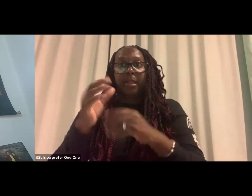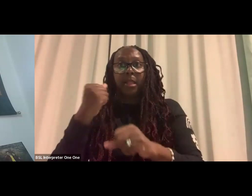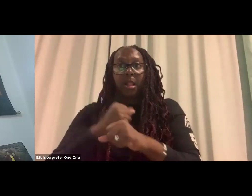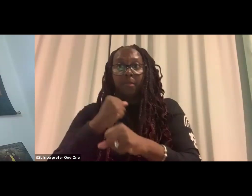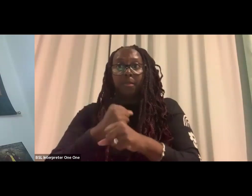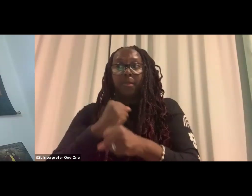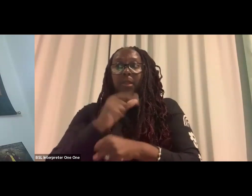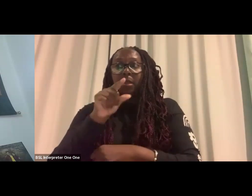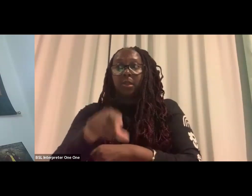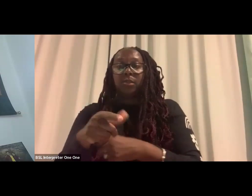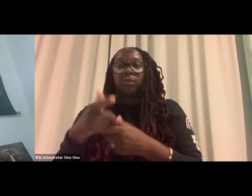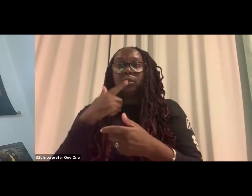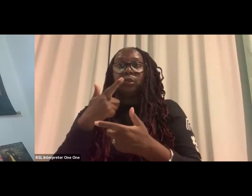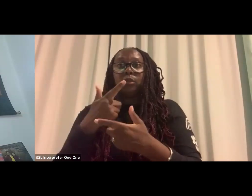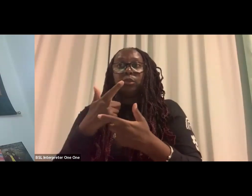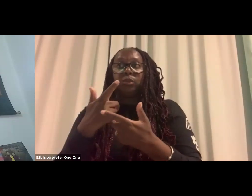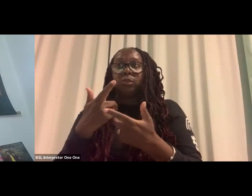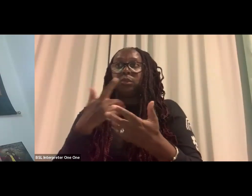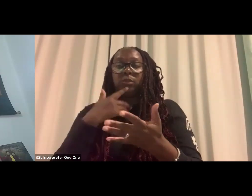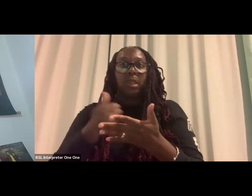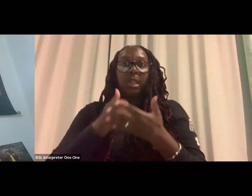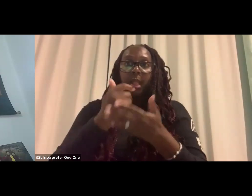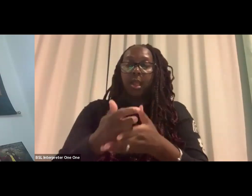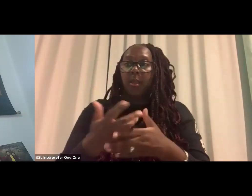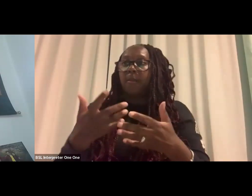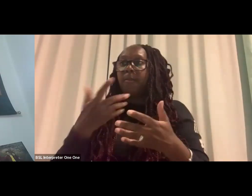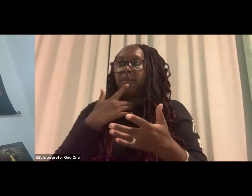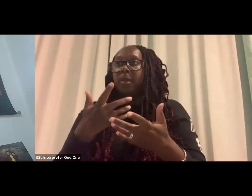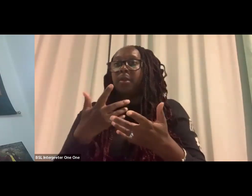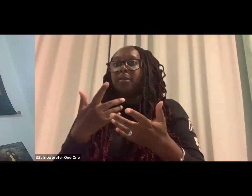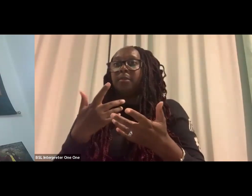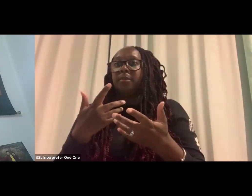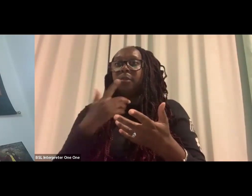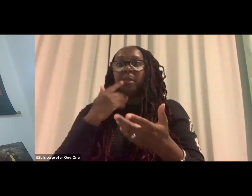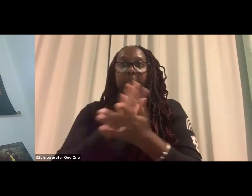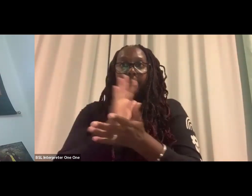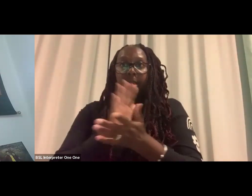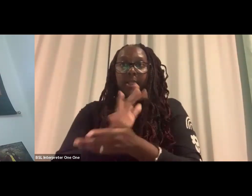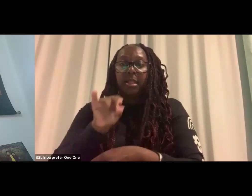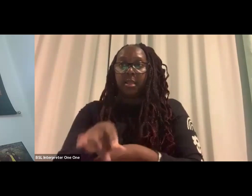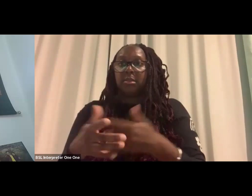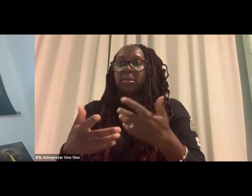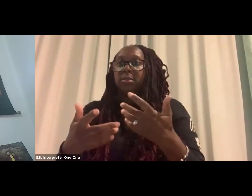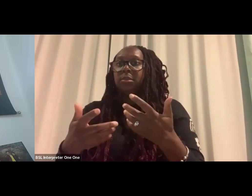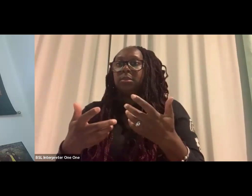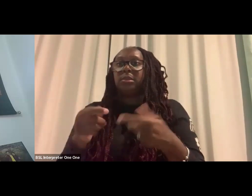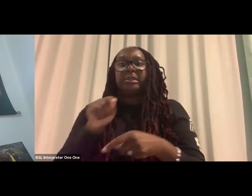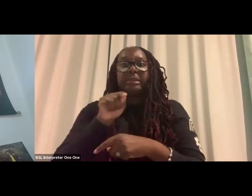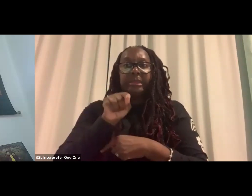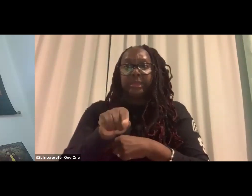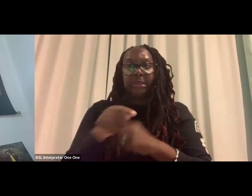state to promote those conditions that will enable the pursuit of gross national happiness. So this is something